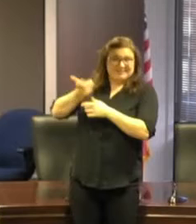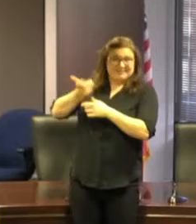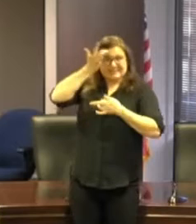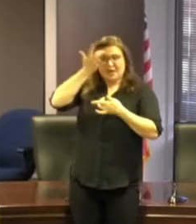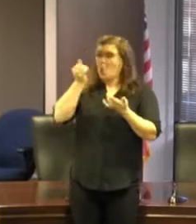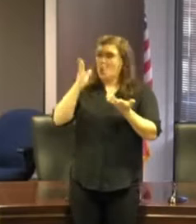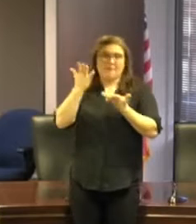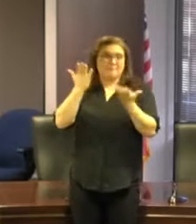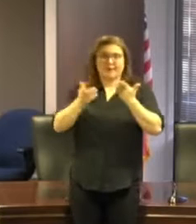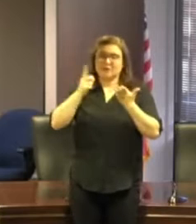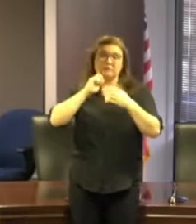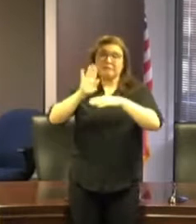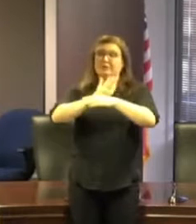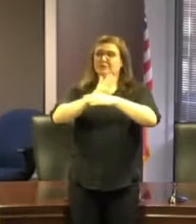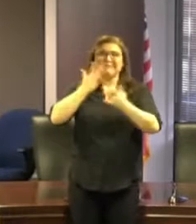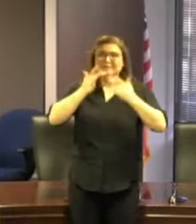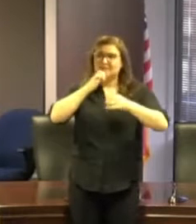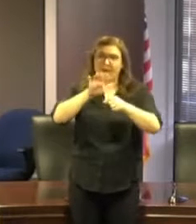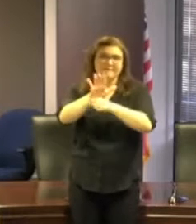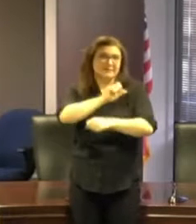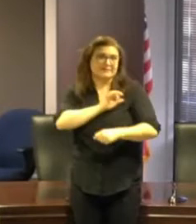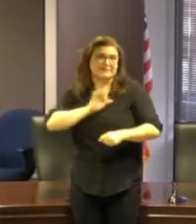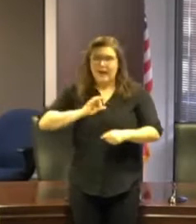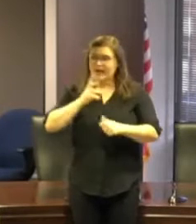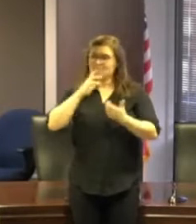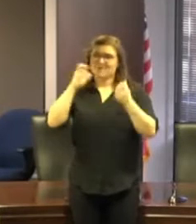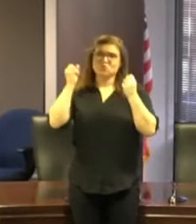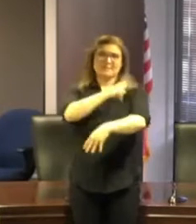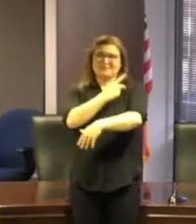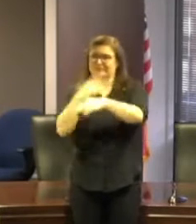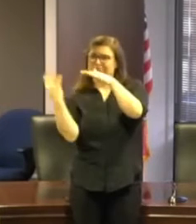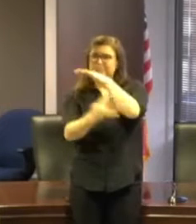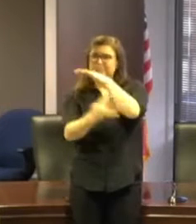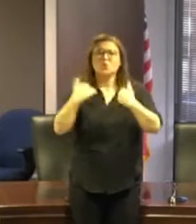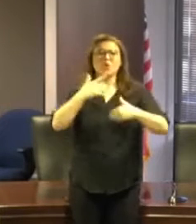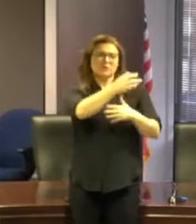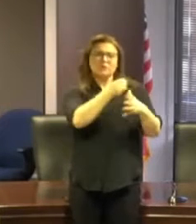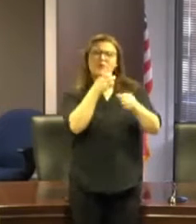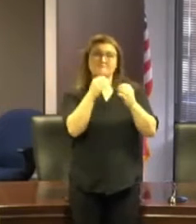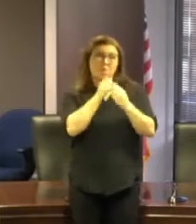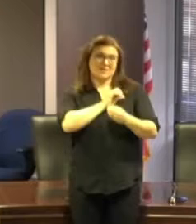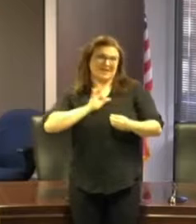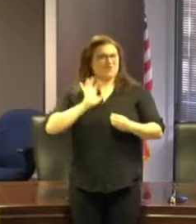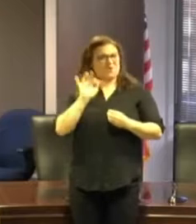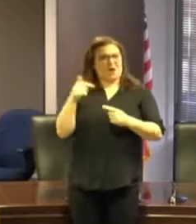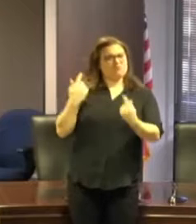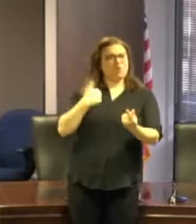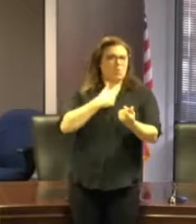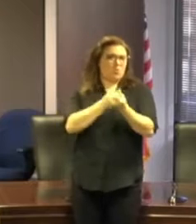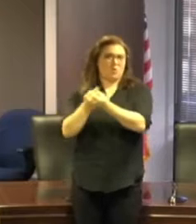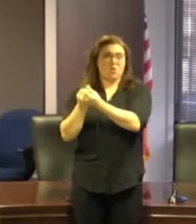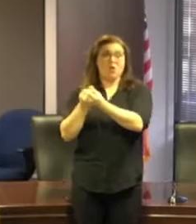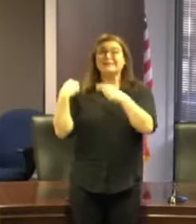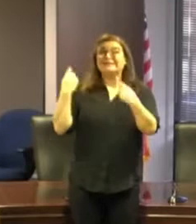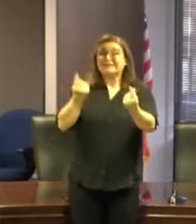just short-staffed and couldn't keep up with the volume of patients that have come in. As recently as this week, we are in 47 hospitals